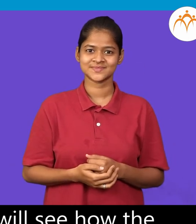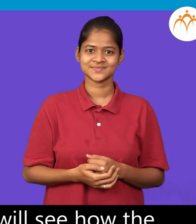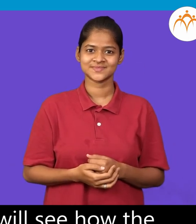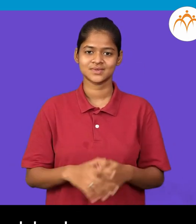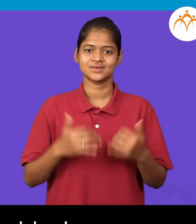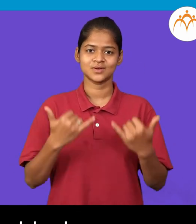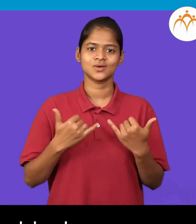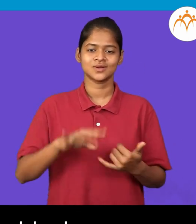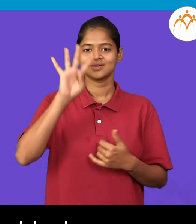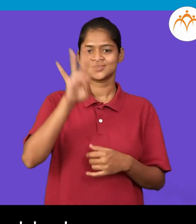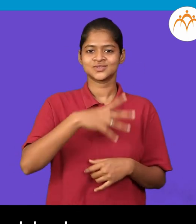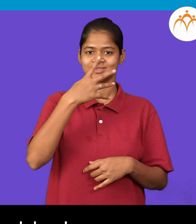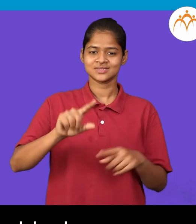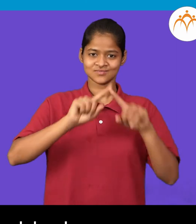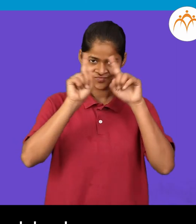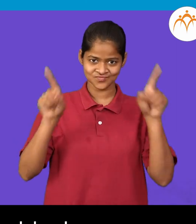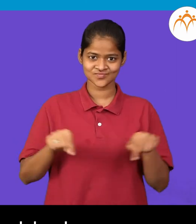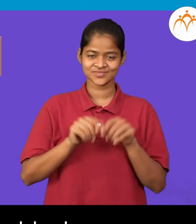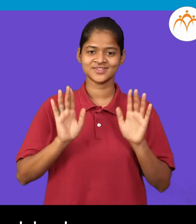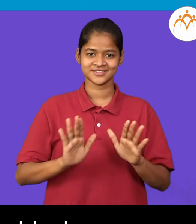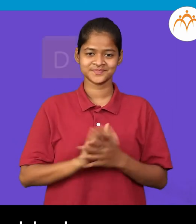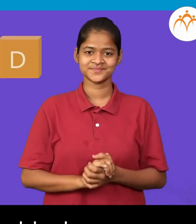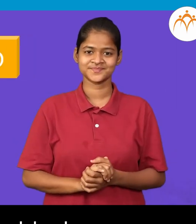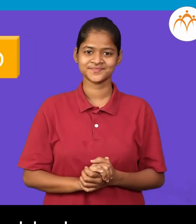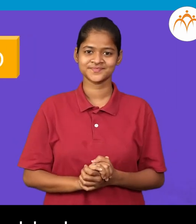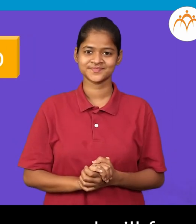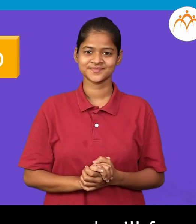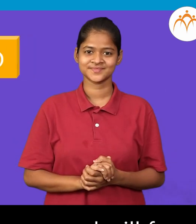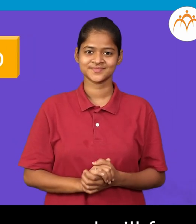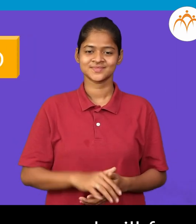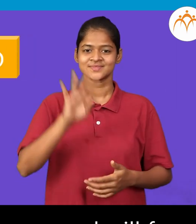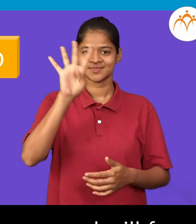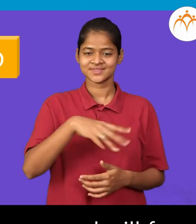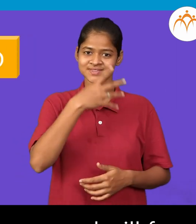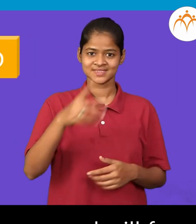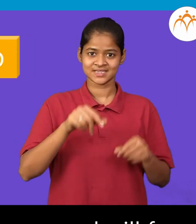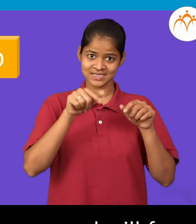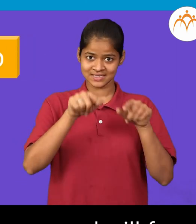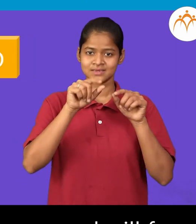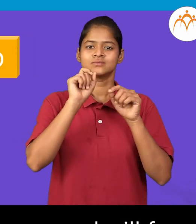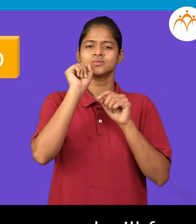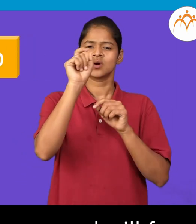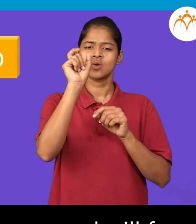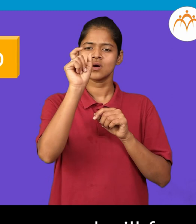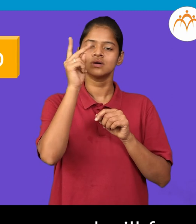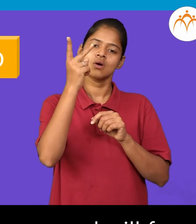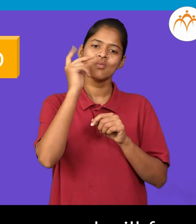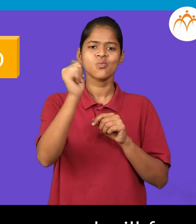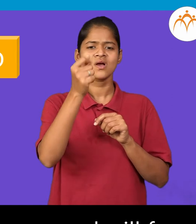Here are some blocks. When I keep some blocks, a word will form.